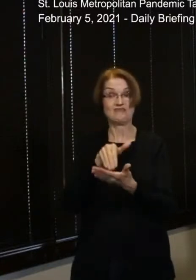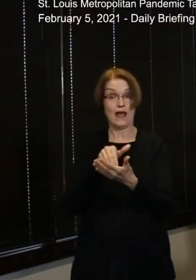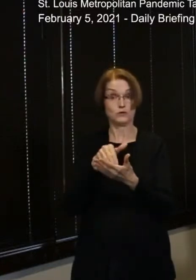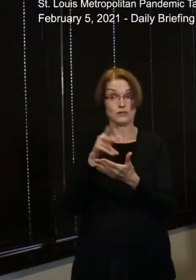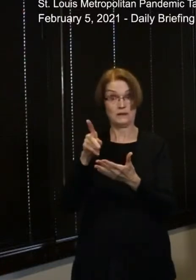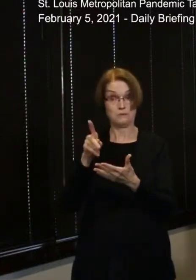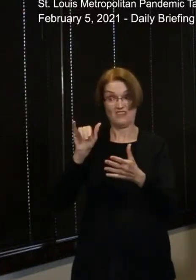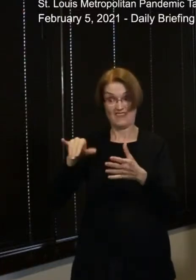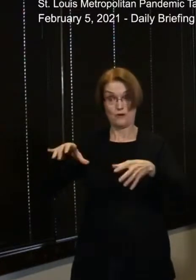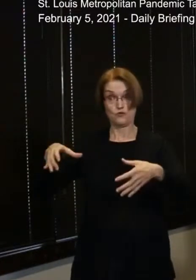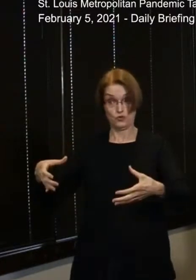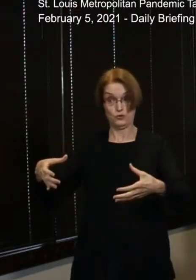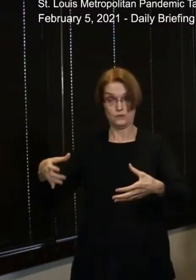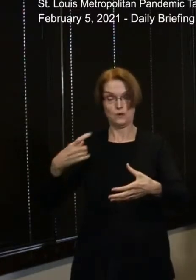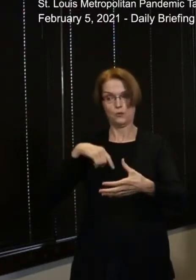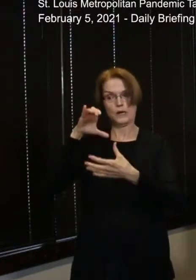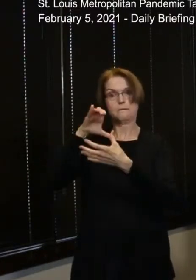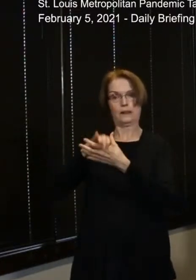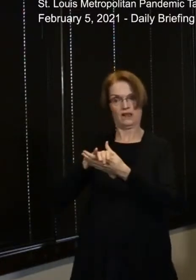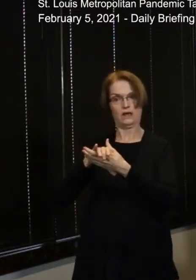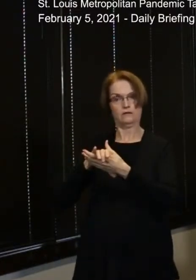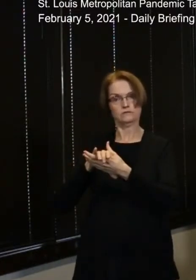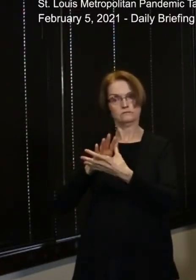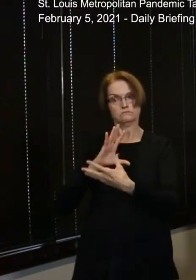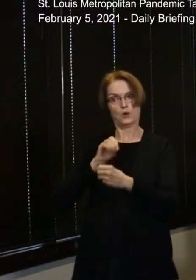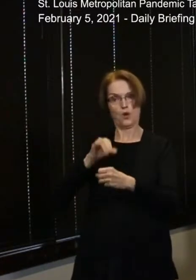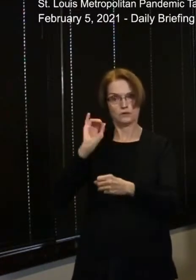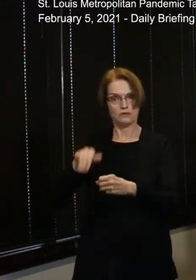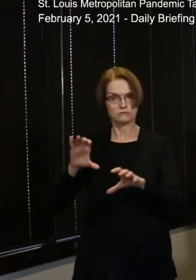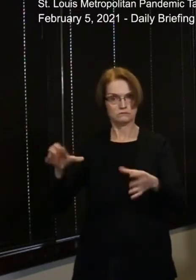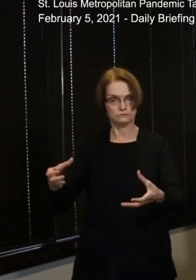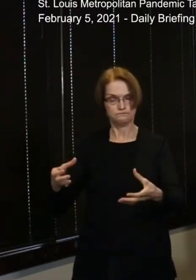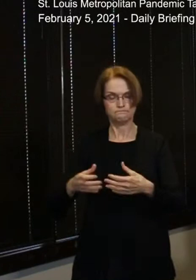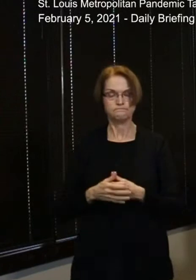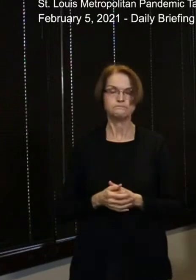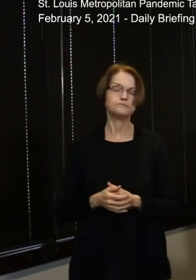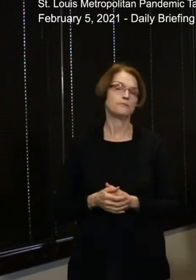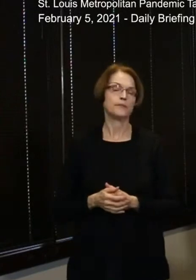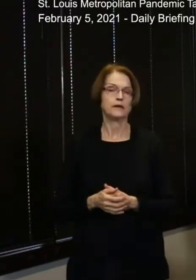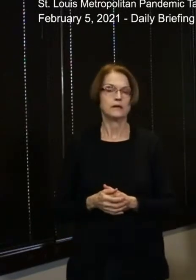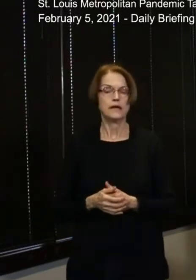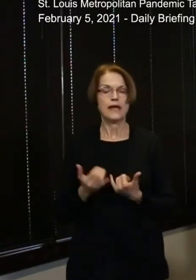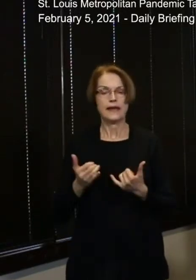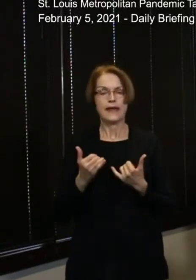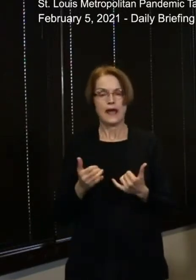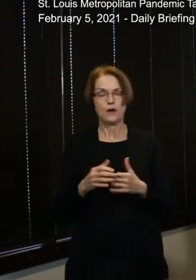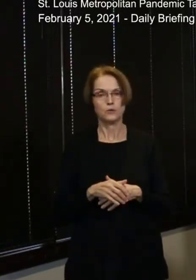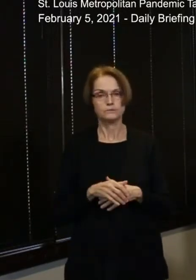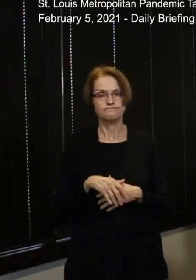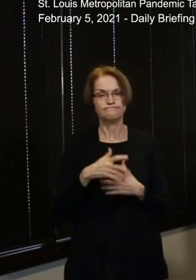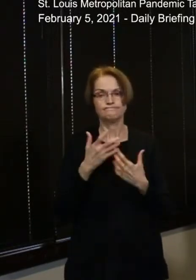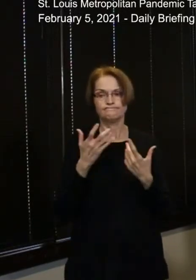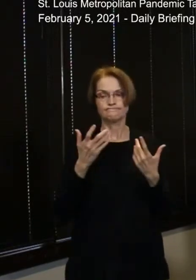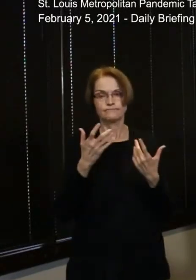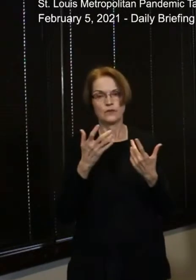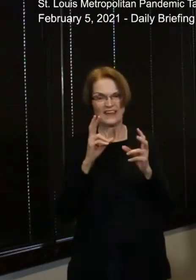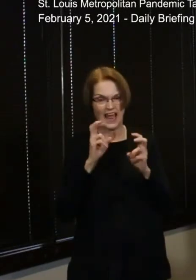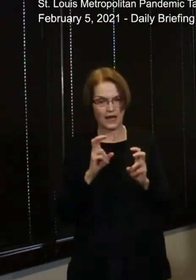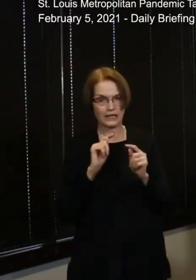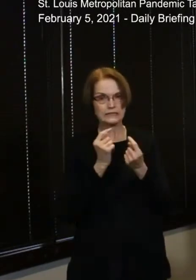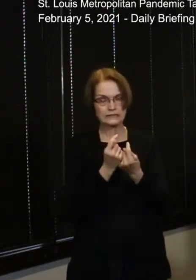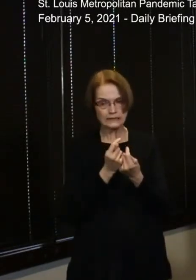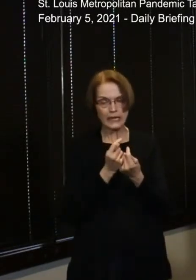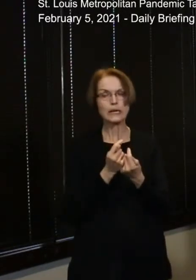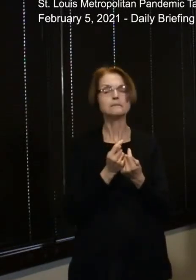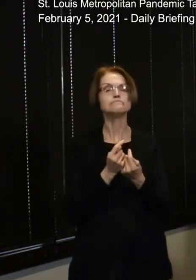316,000 people that we believe would fit within that category. Now, when you look at census data, so our analytics team then